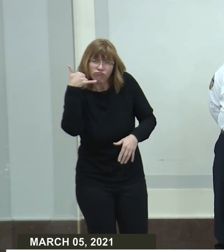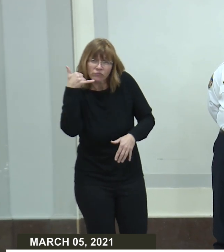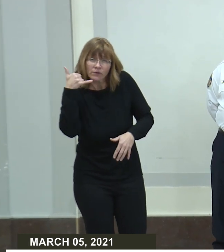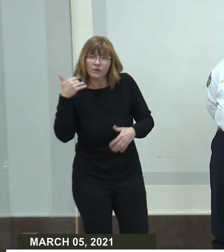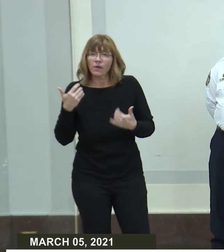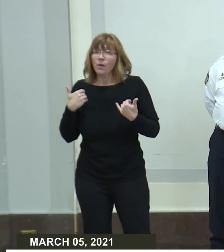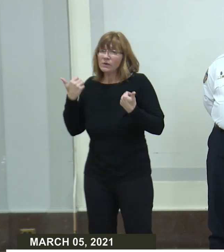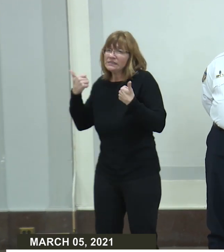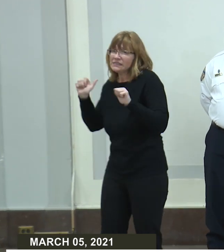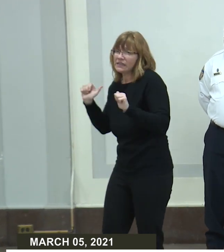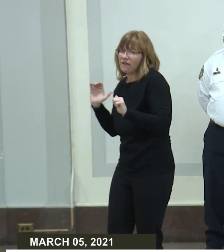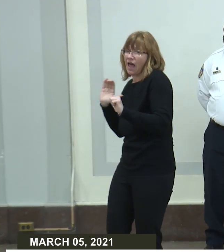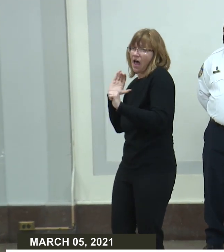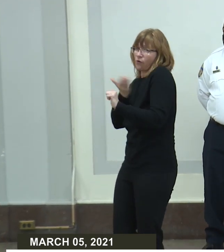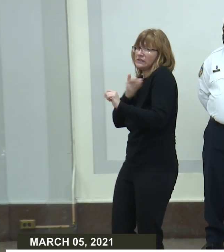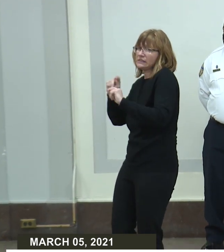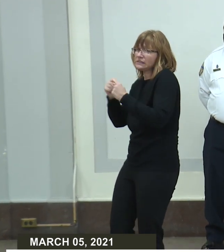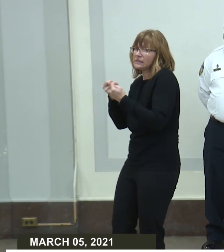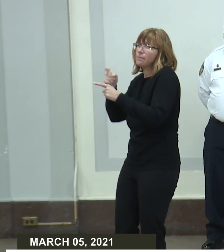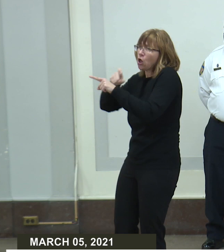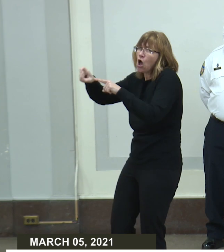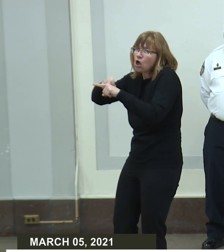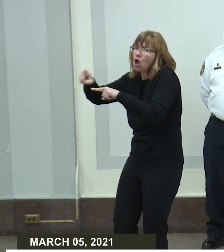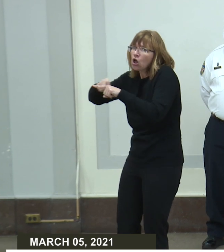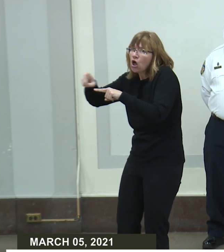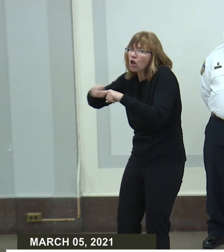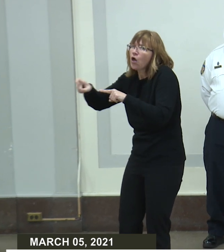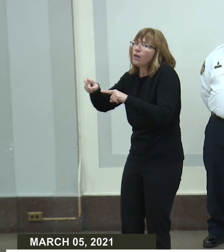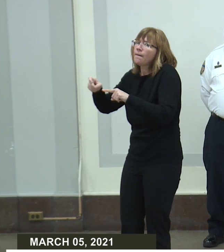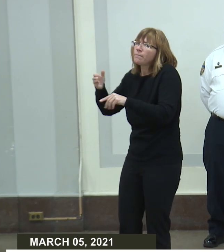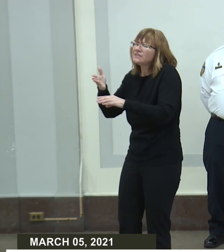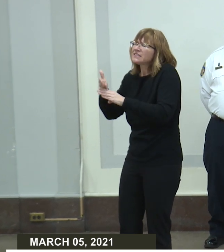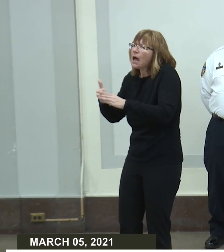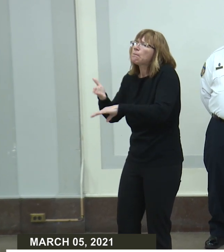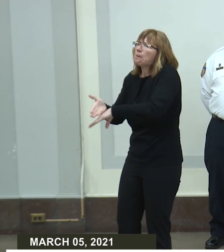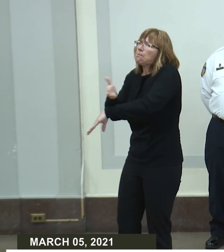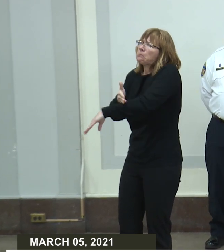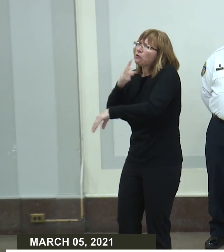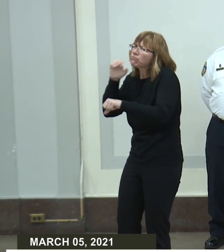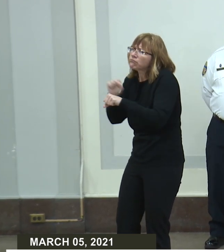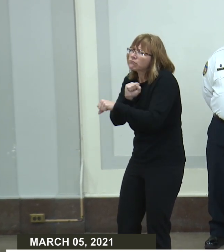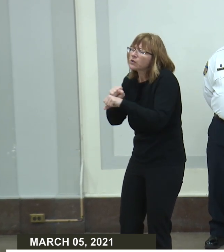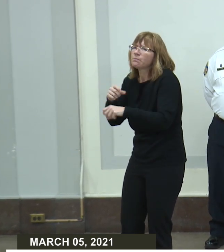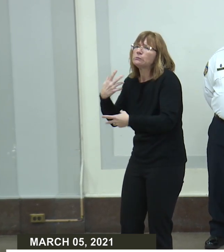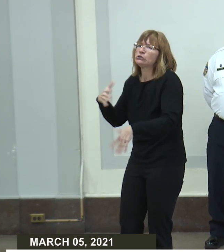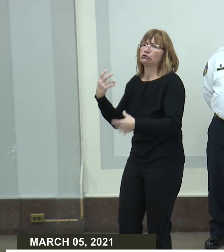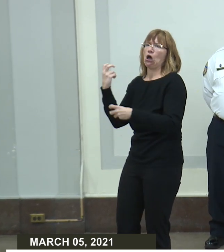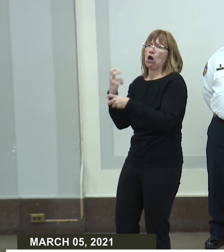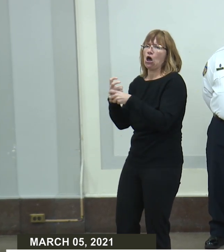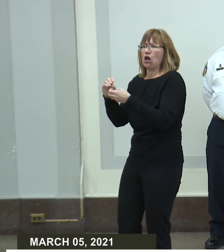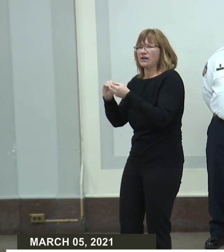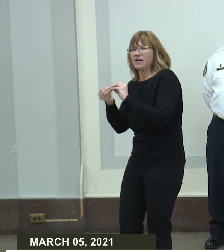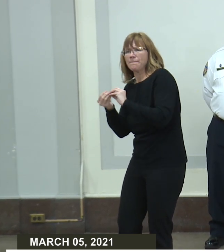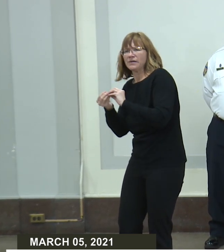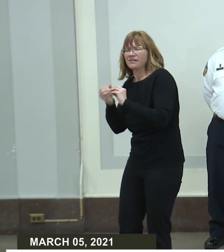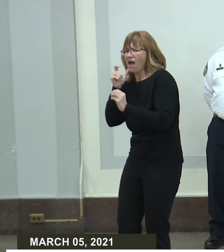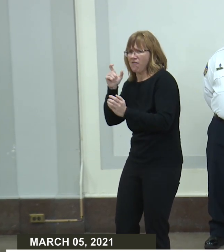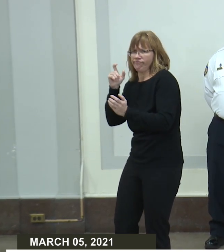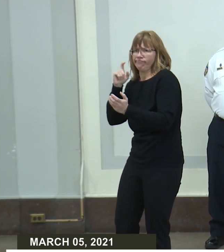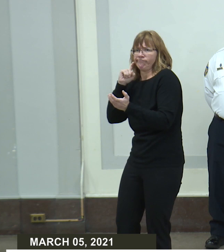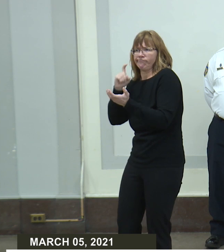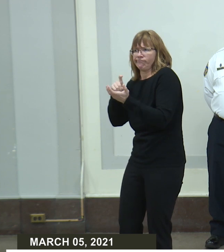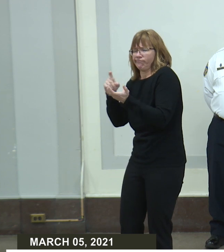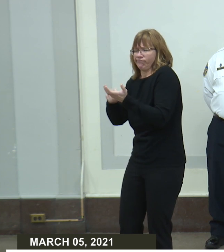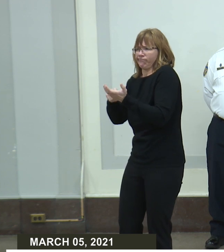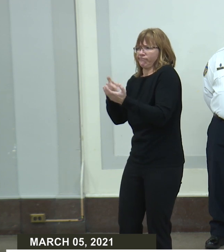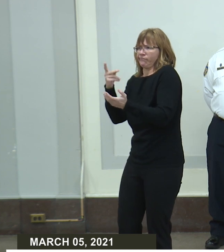some improvement, but would still strongly encourage folks, and I know it's hard because it's a number you don't recognize. We would never ask information on your Social Security. We would never